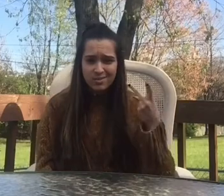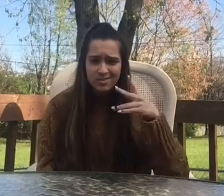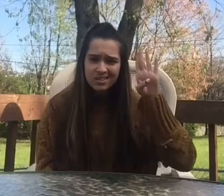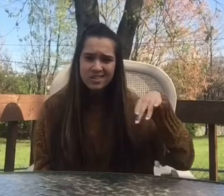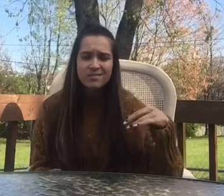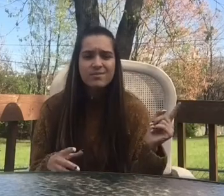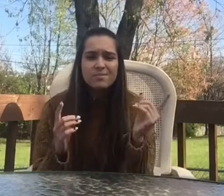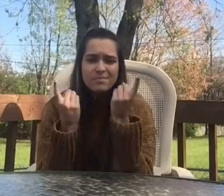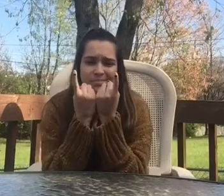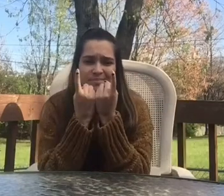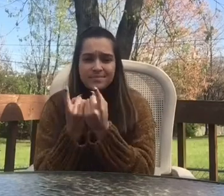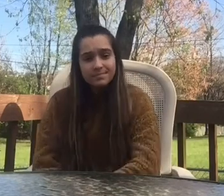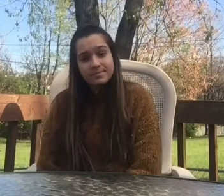we never met.